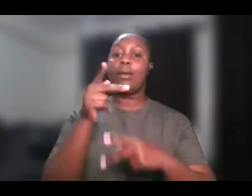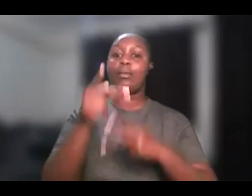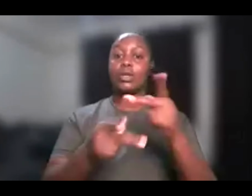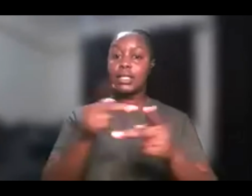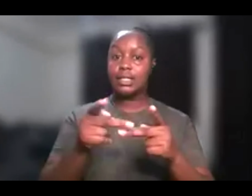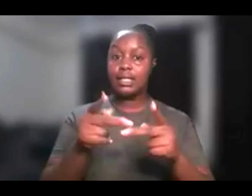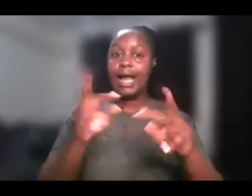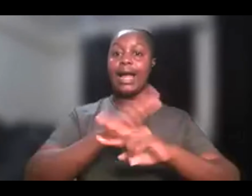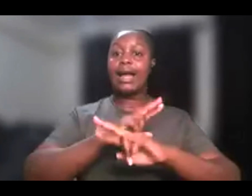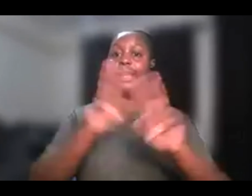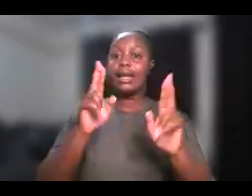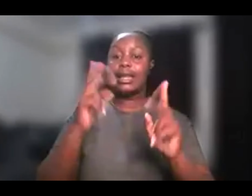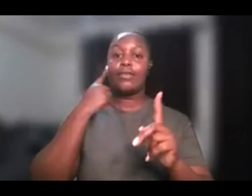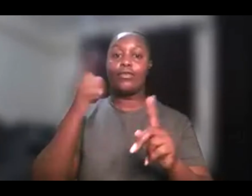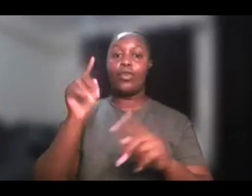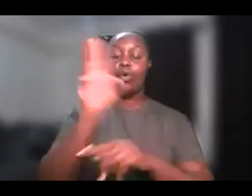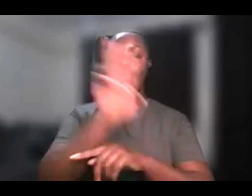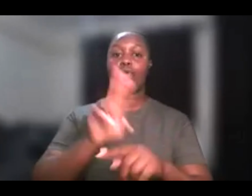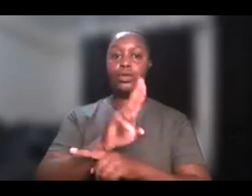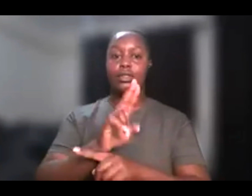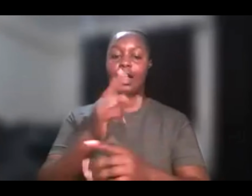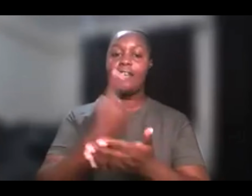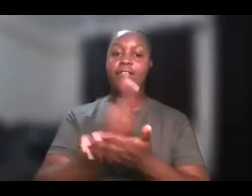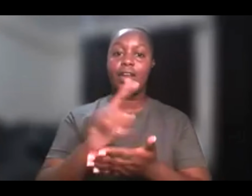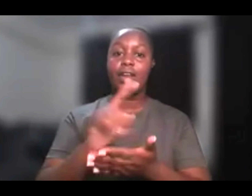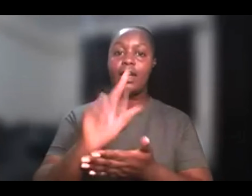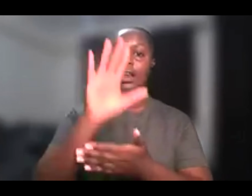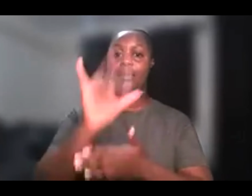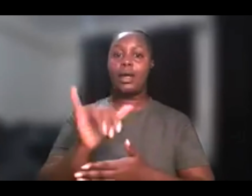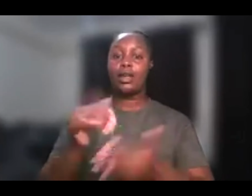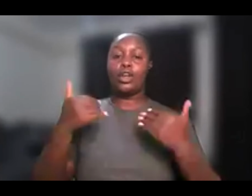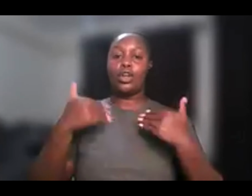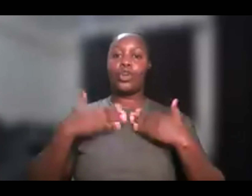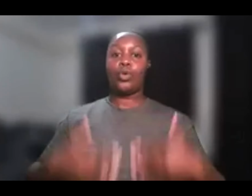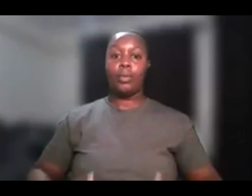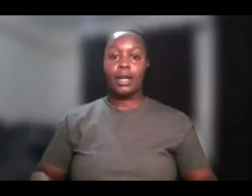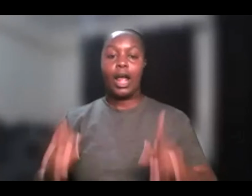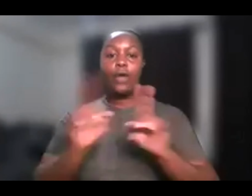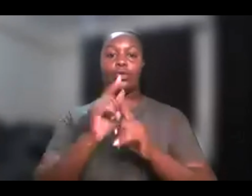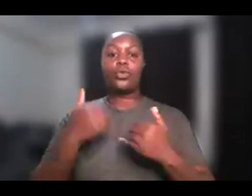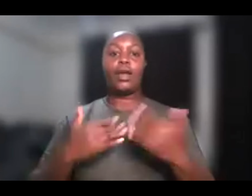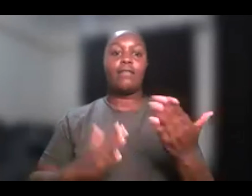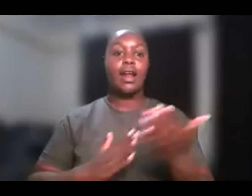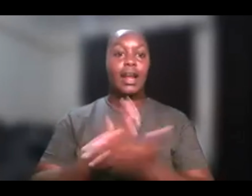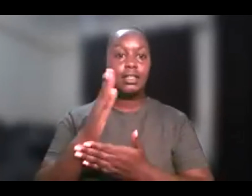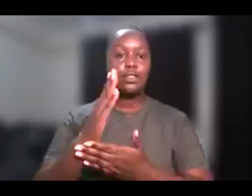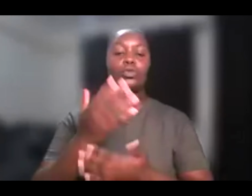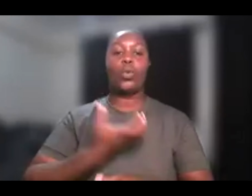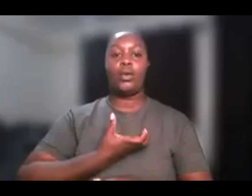They're verified by humans, and we have the rights to this. Like I said, that's what we've been able to